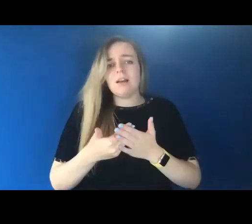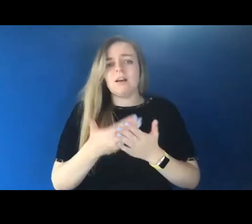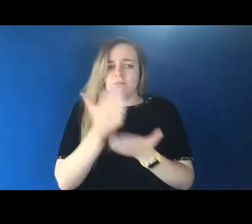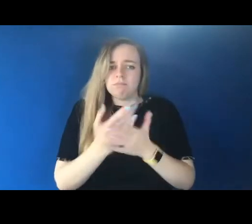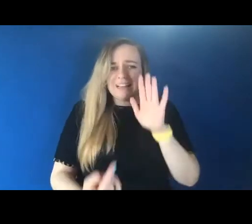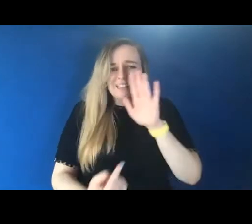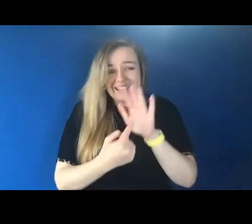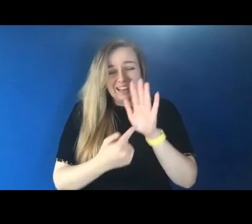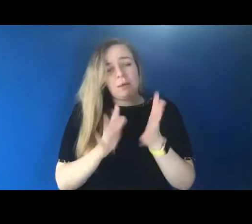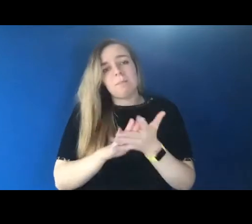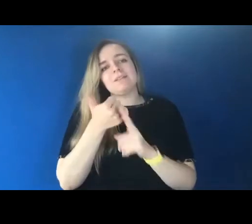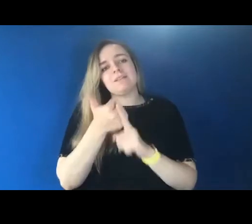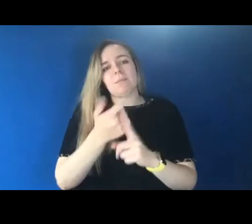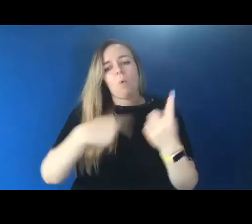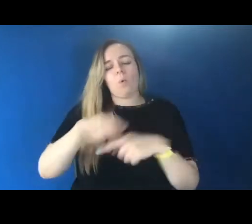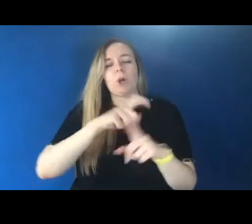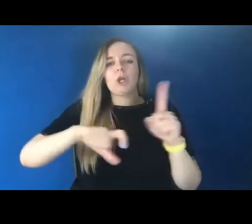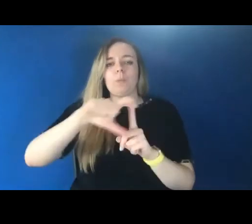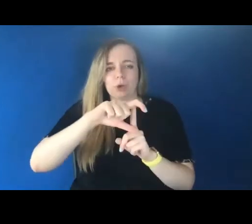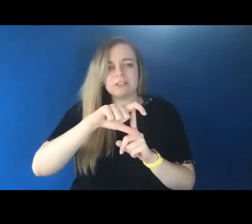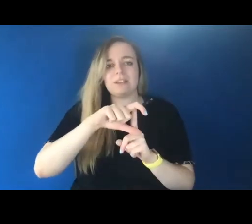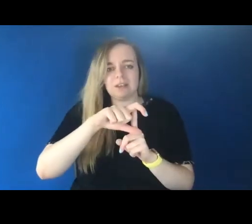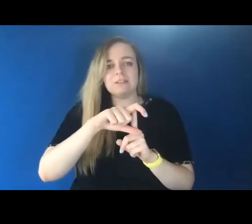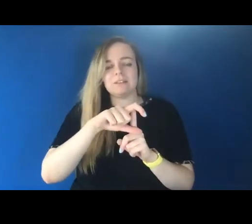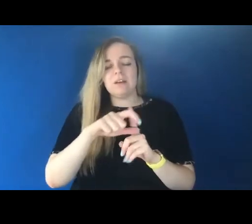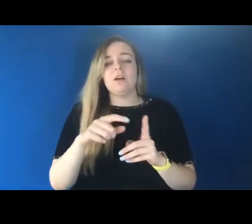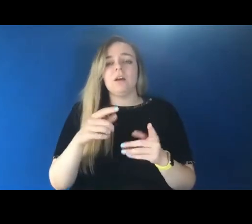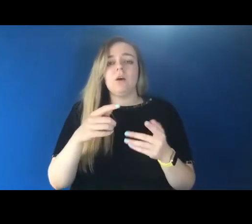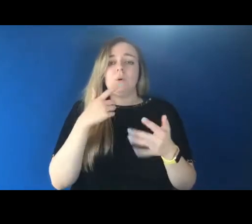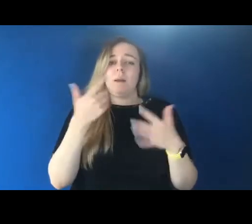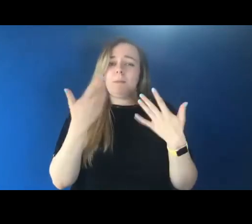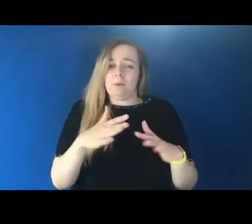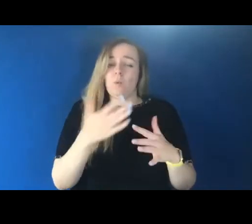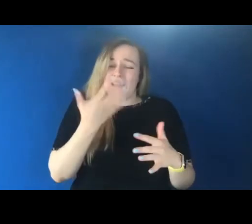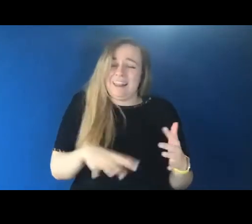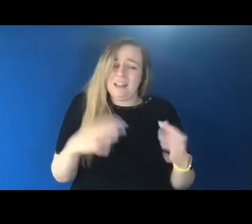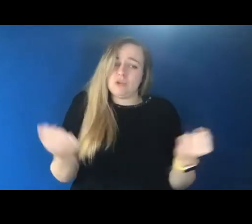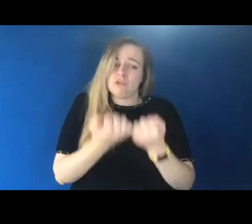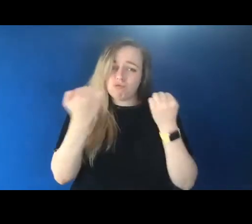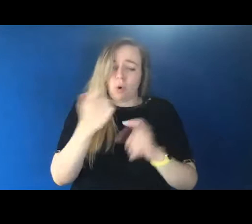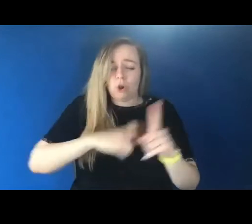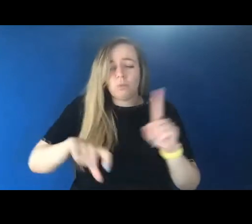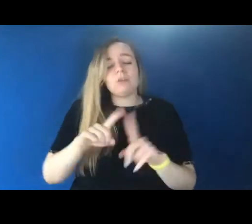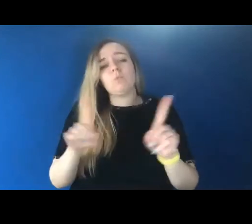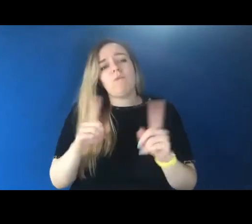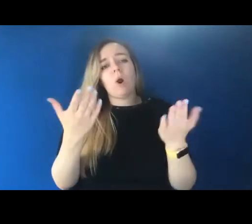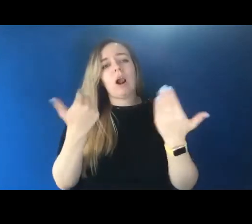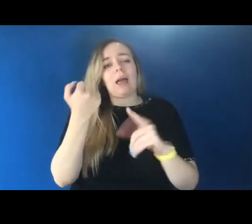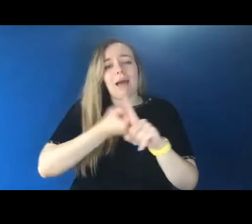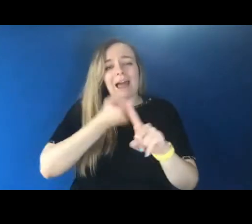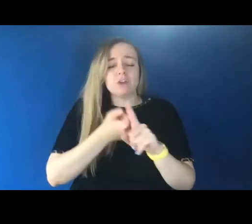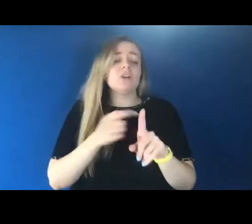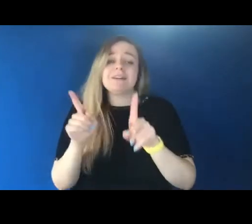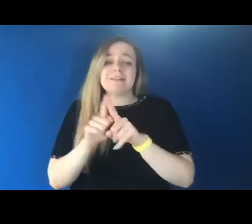to supporting our communities. And we need strong communities for climate action. And the same applies for